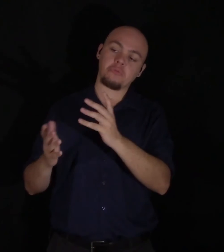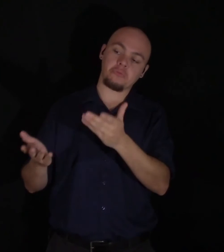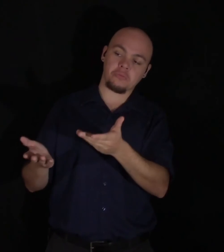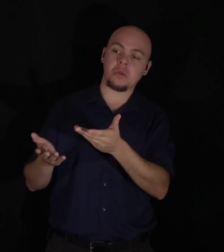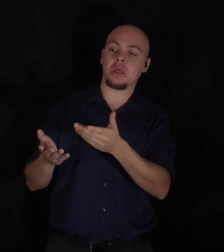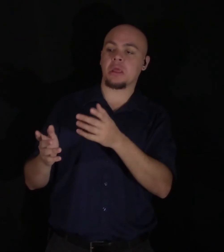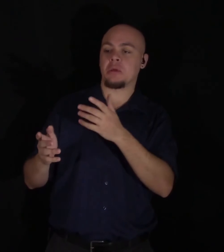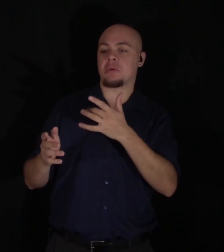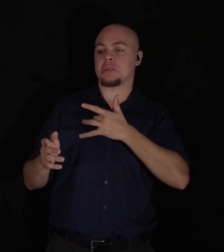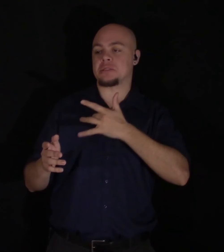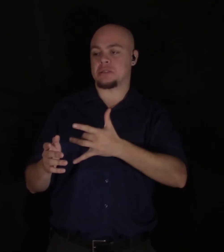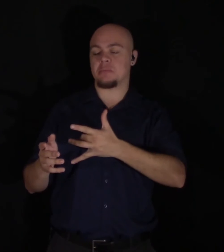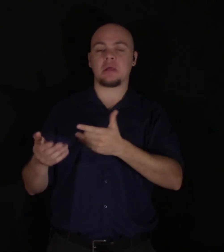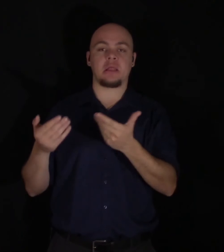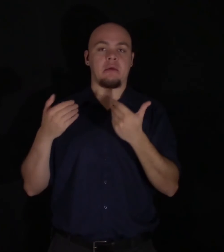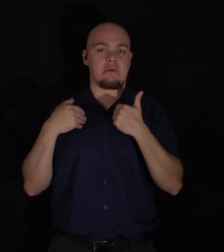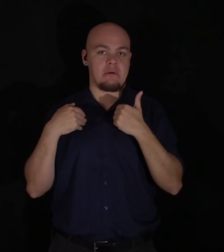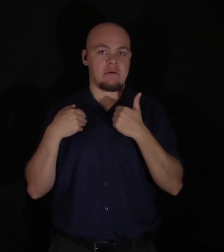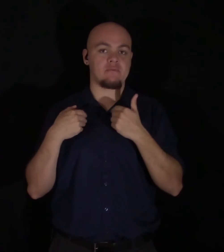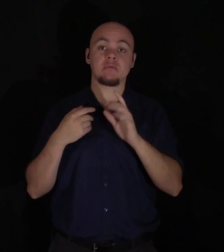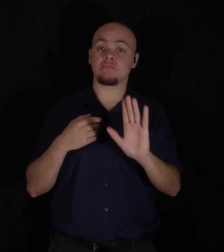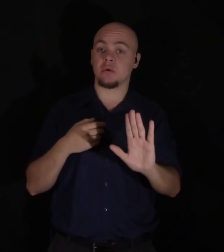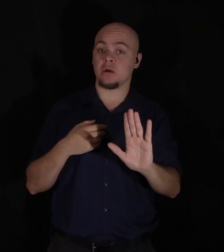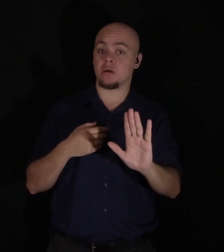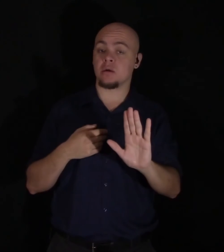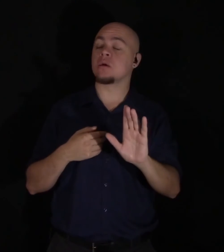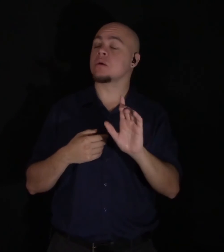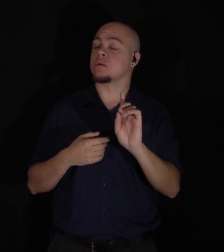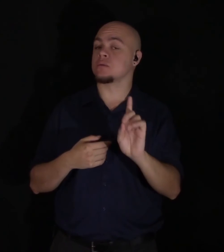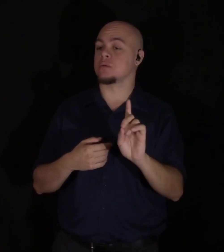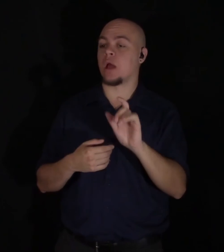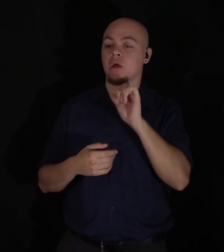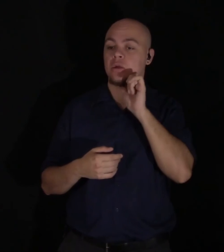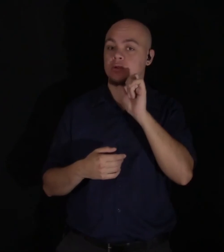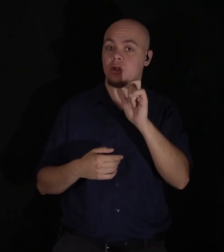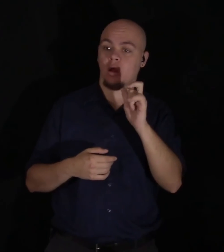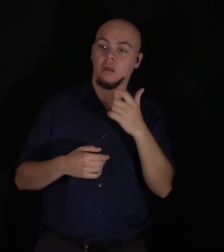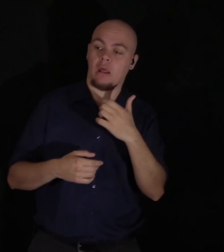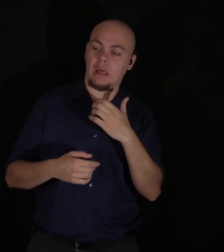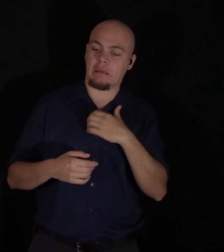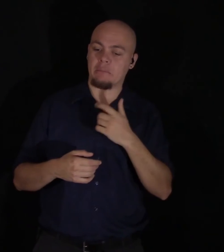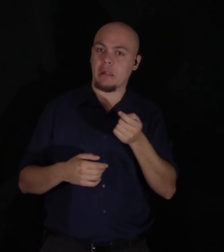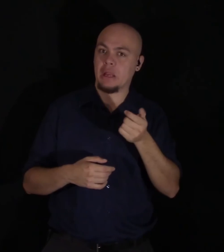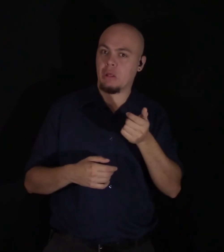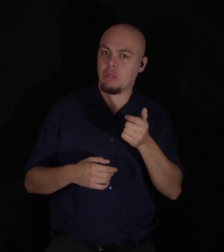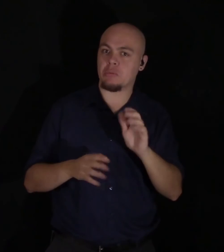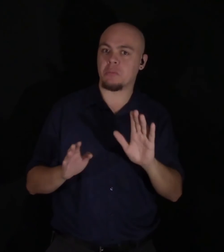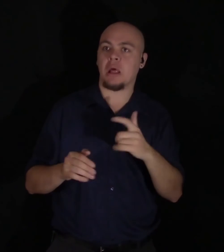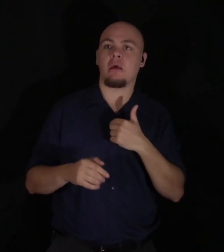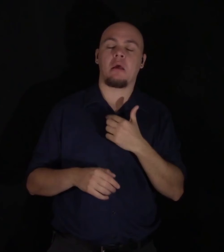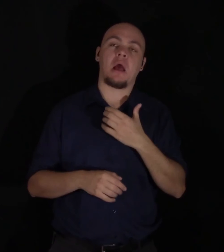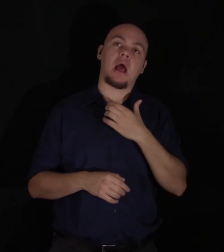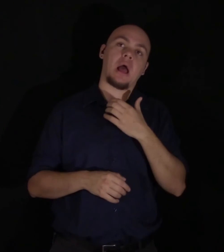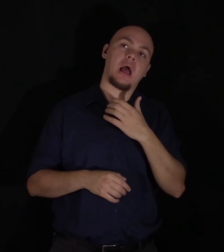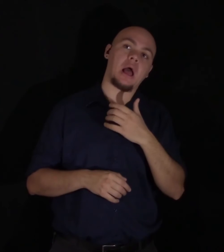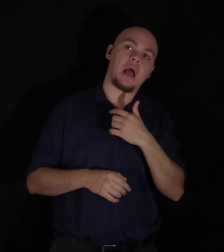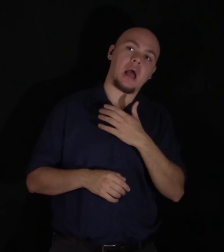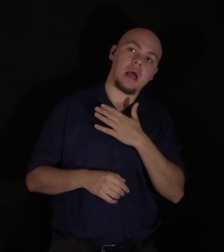command. Yet do not suppose, because I complain a little, or because I conceive a consolation for